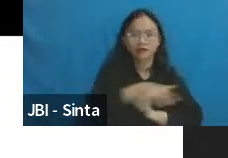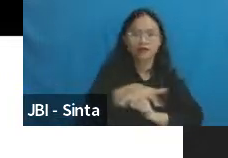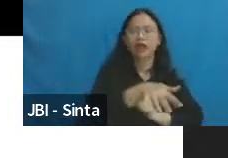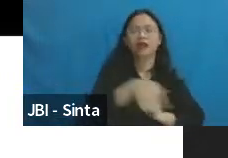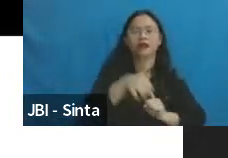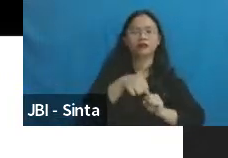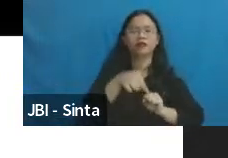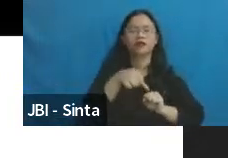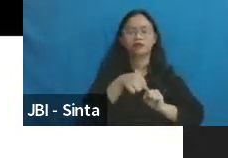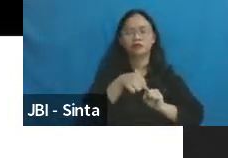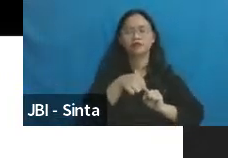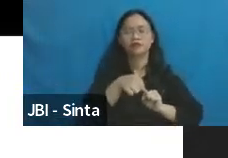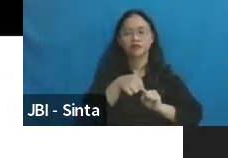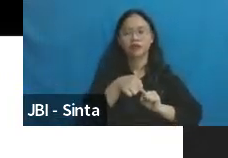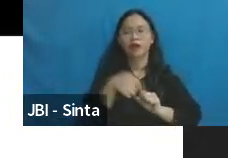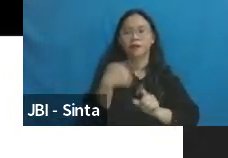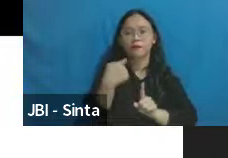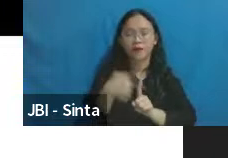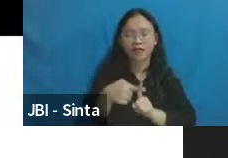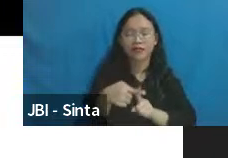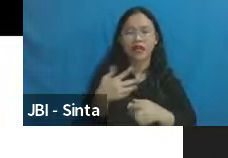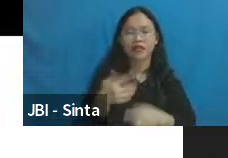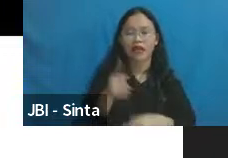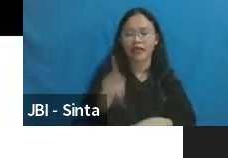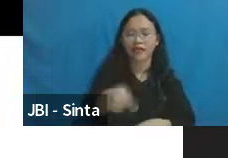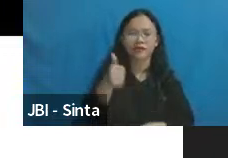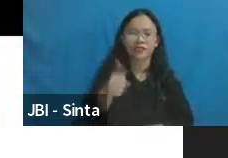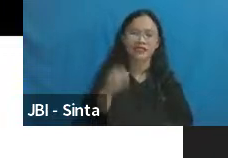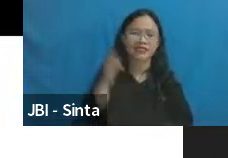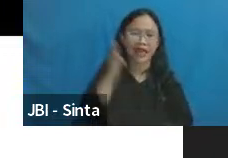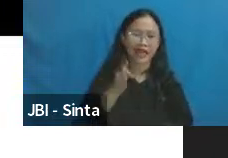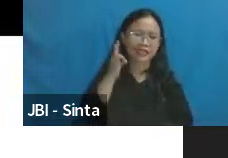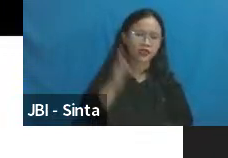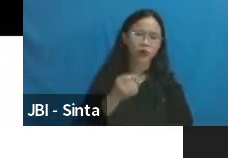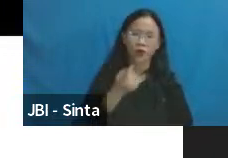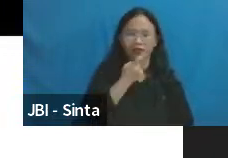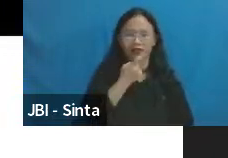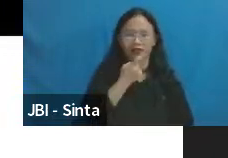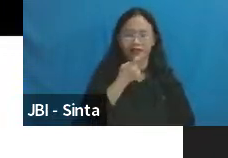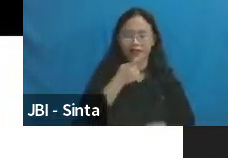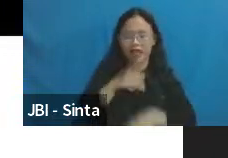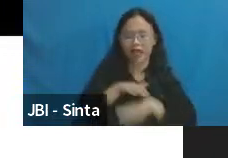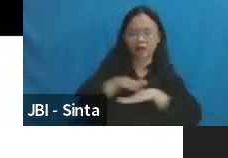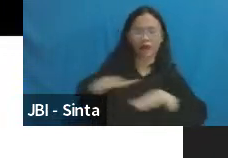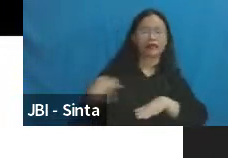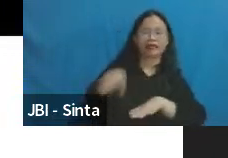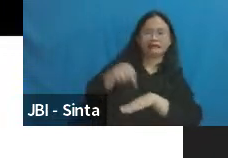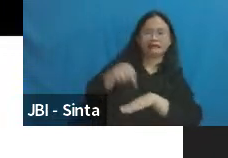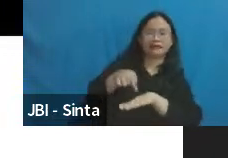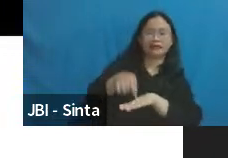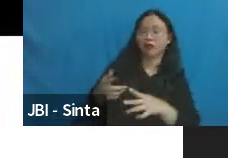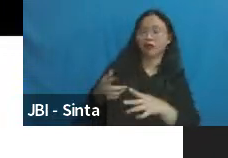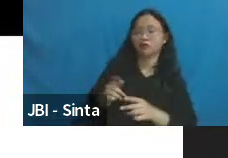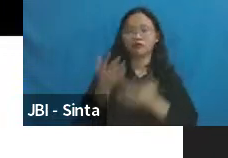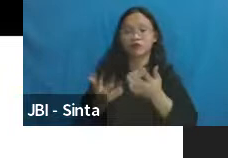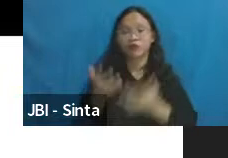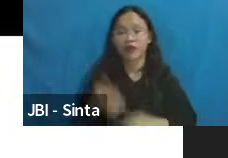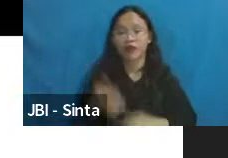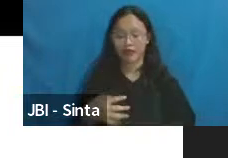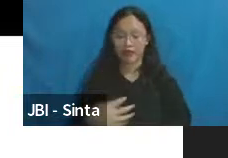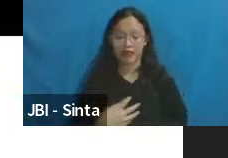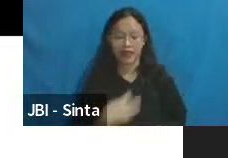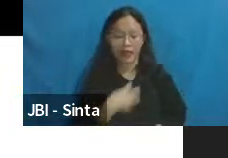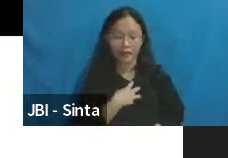to trying to protect the human rights of people who are trying to express their peaceful right to freedom of speech on